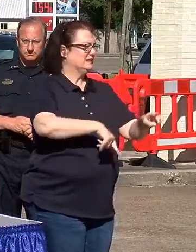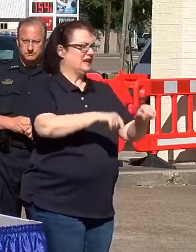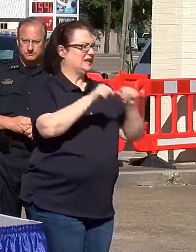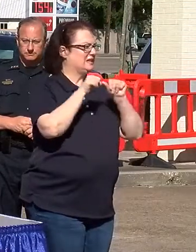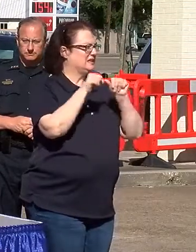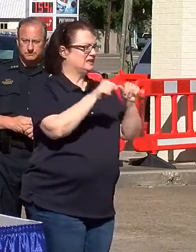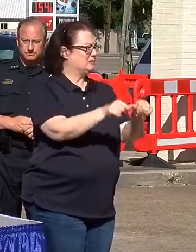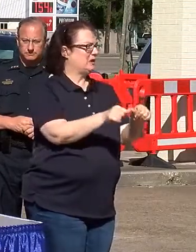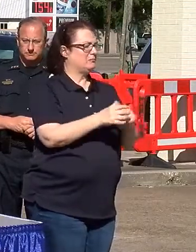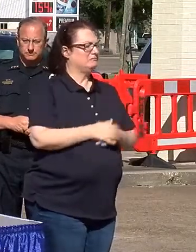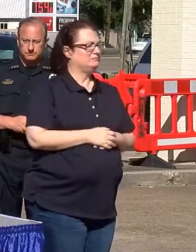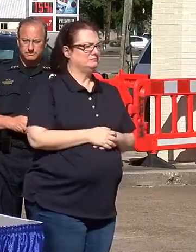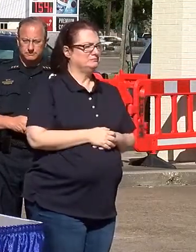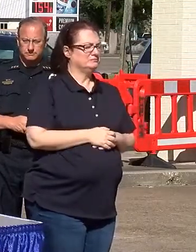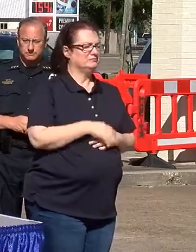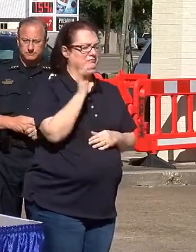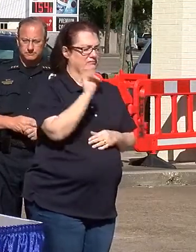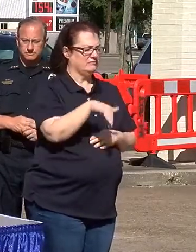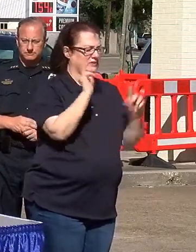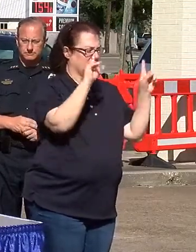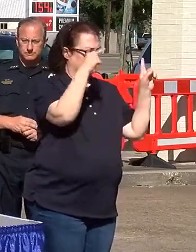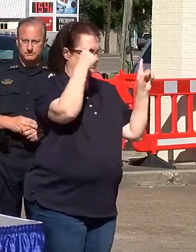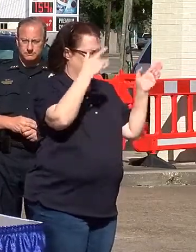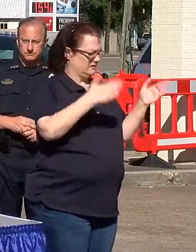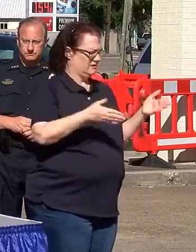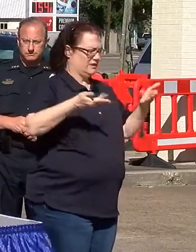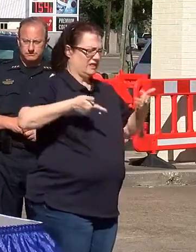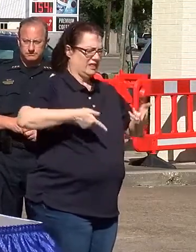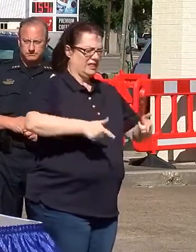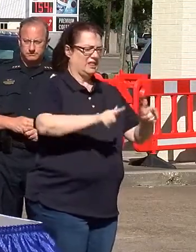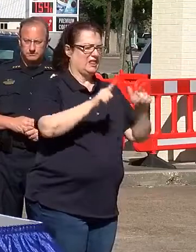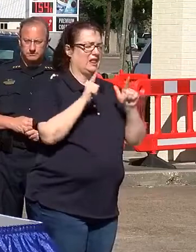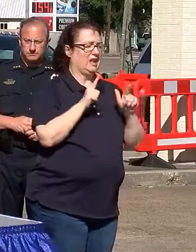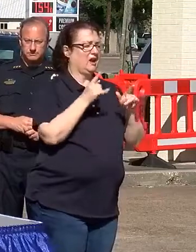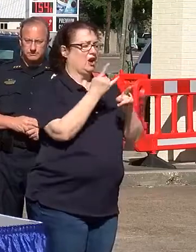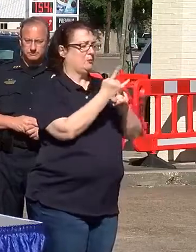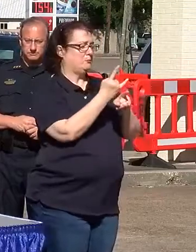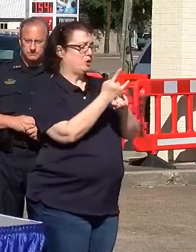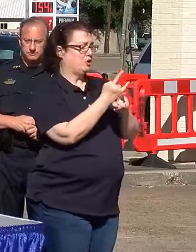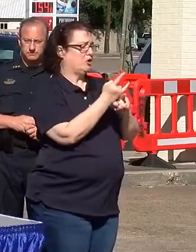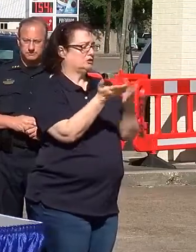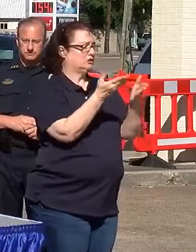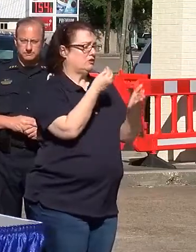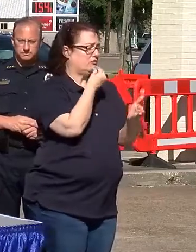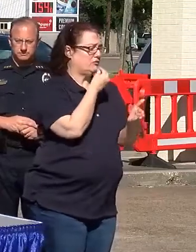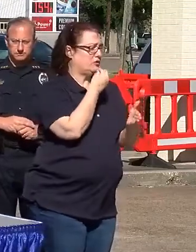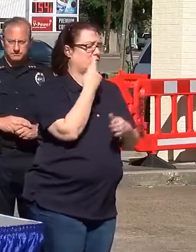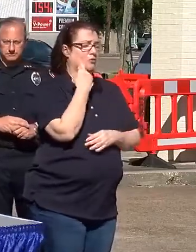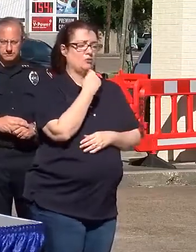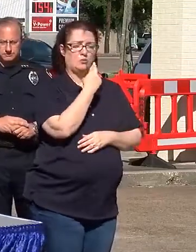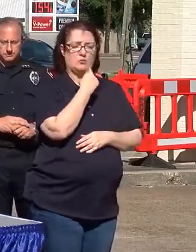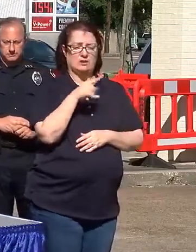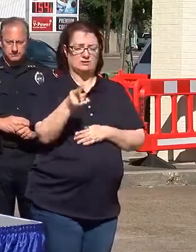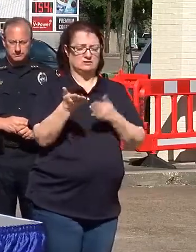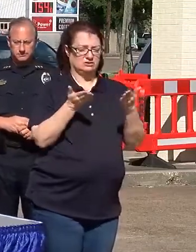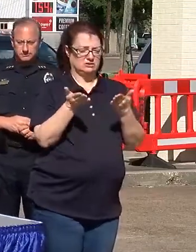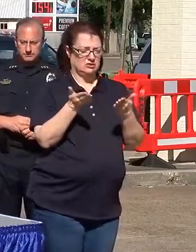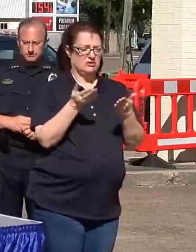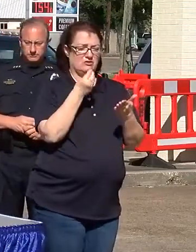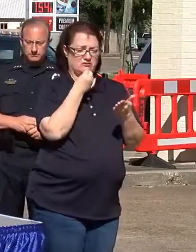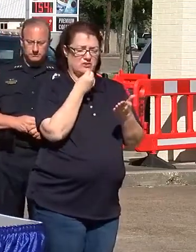Additional information from the governor has allowed restaurants and bars that serve food to continue drive-through and curbside pickup